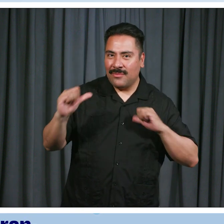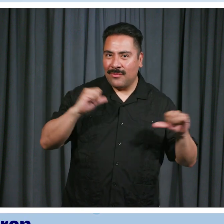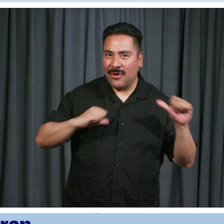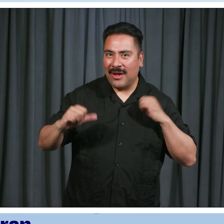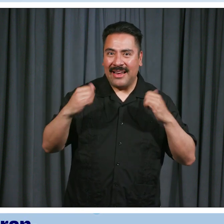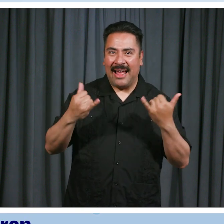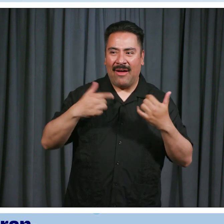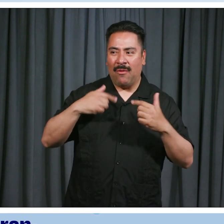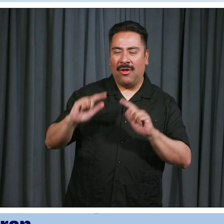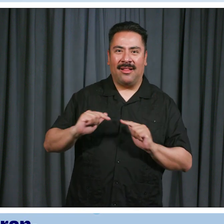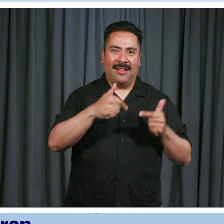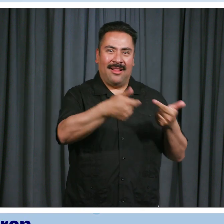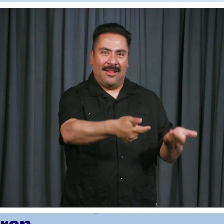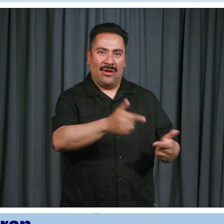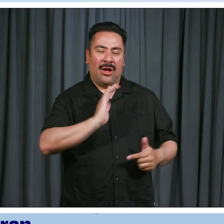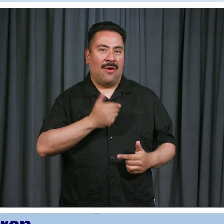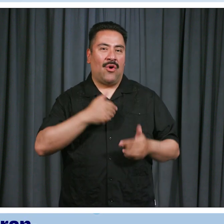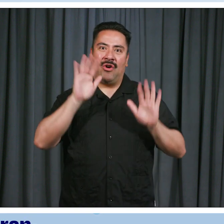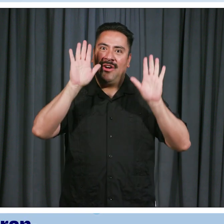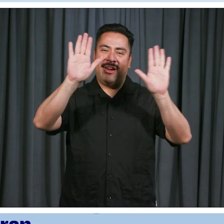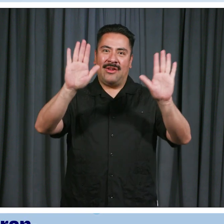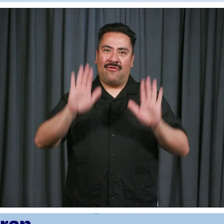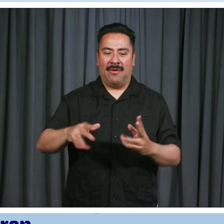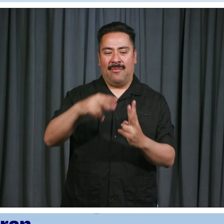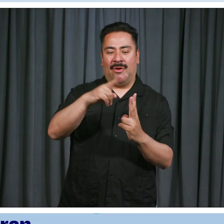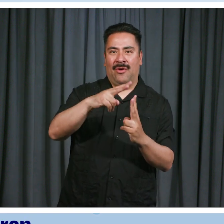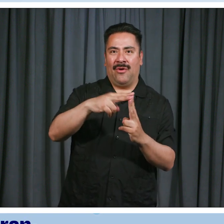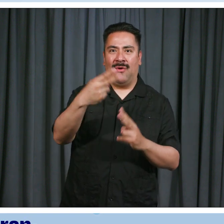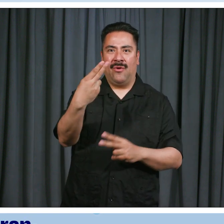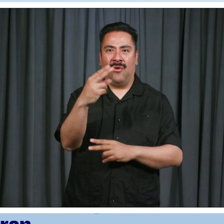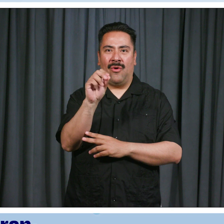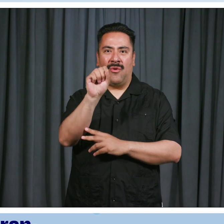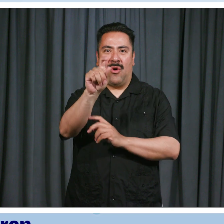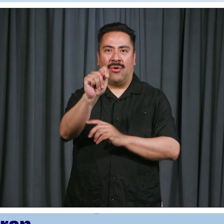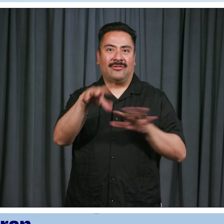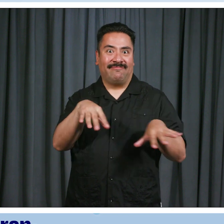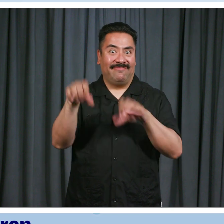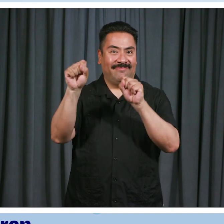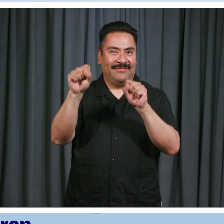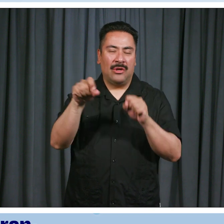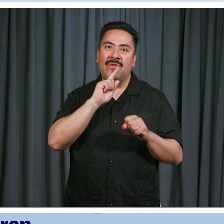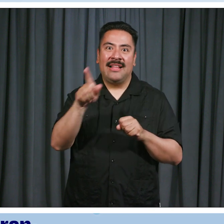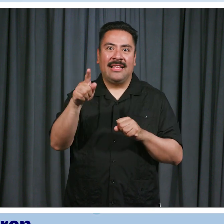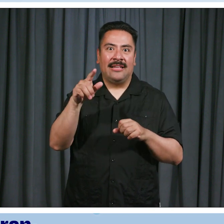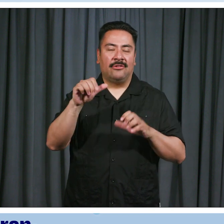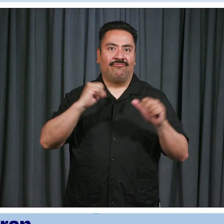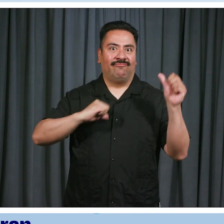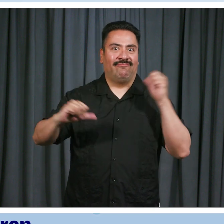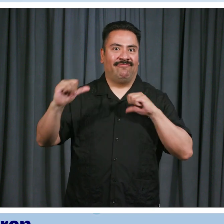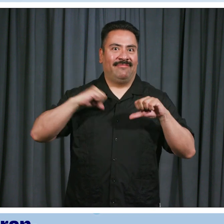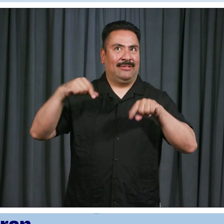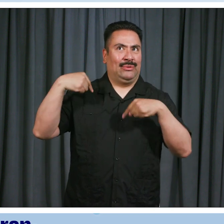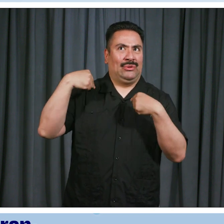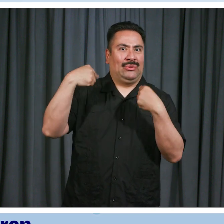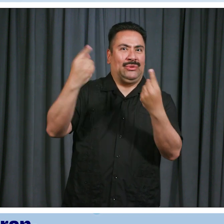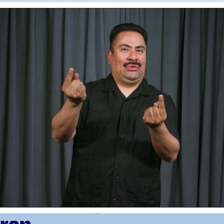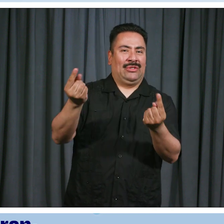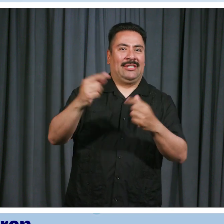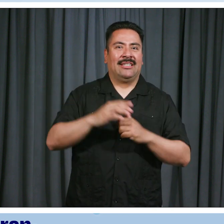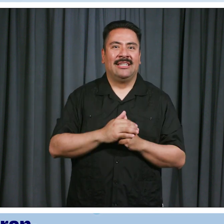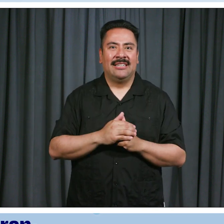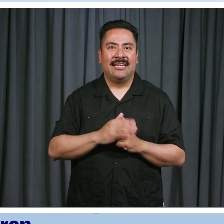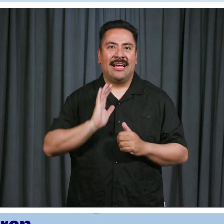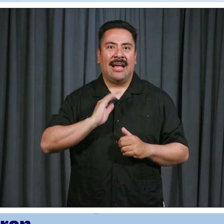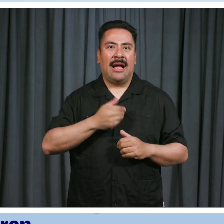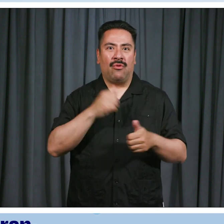I'm going to turn it over to our incredible hosts who have been doing this podcast since it started.